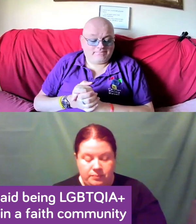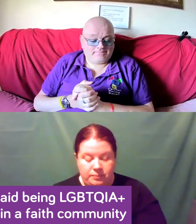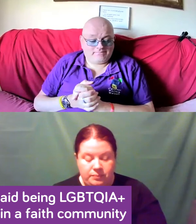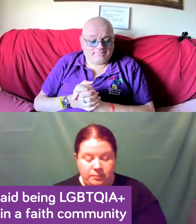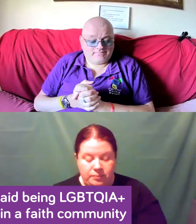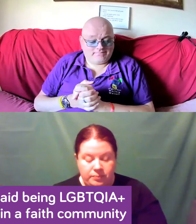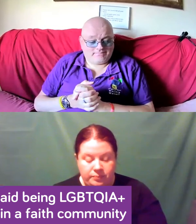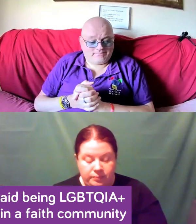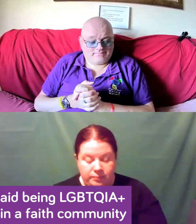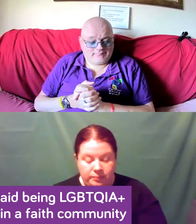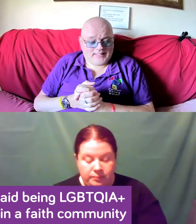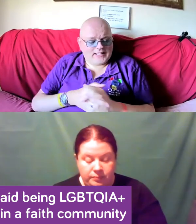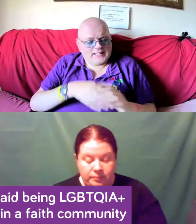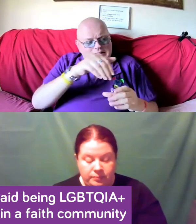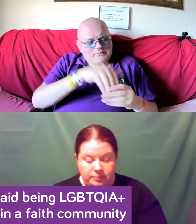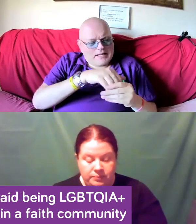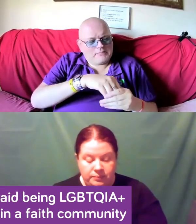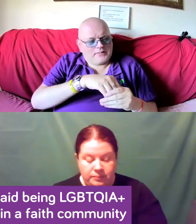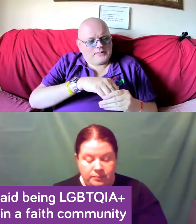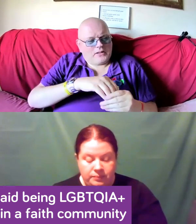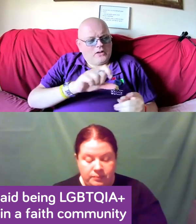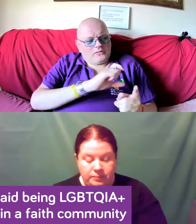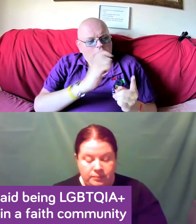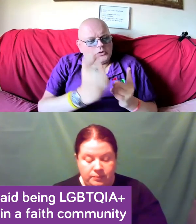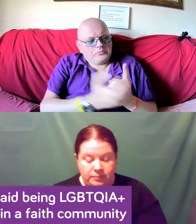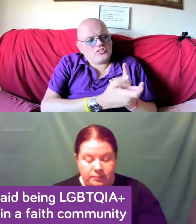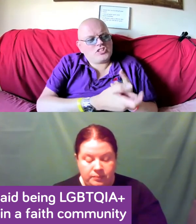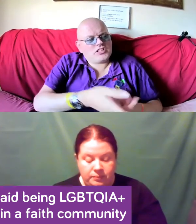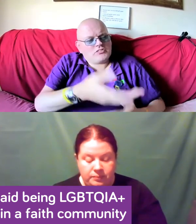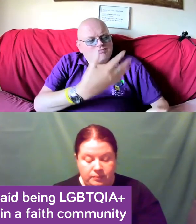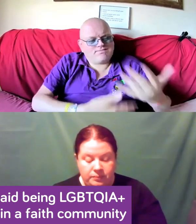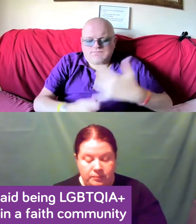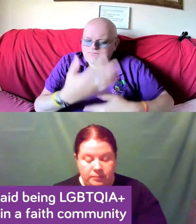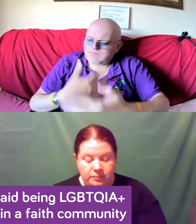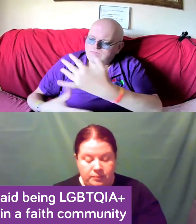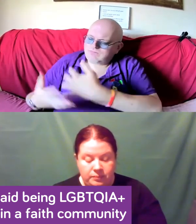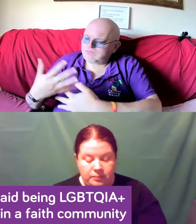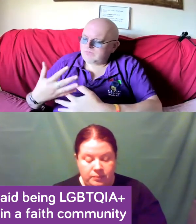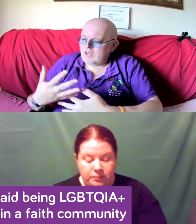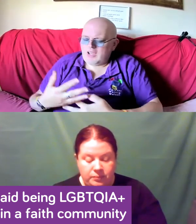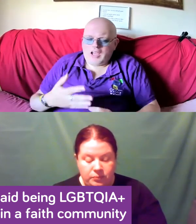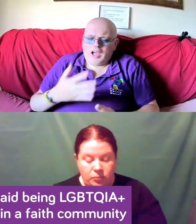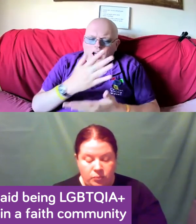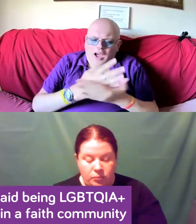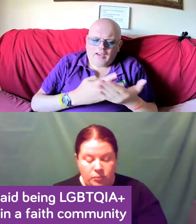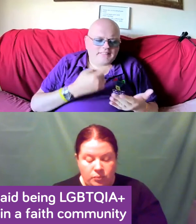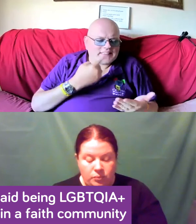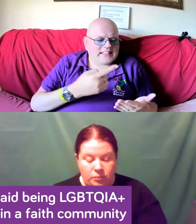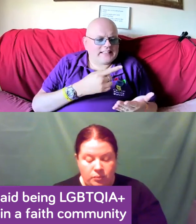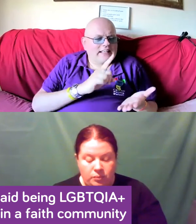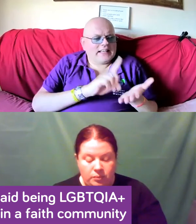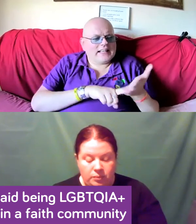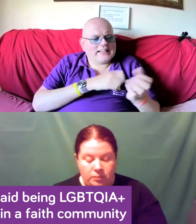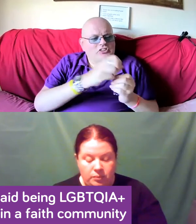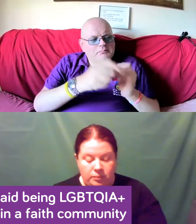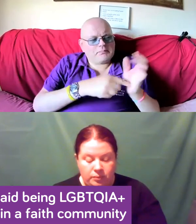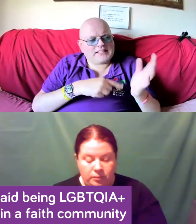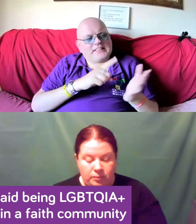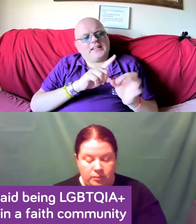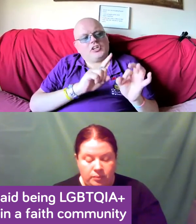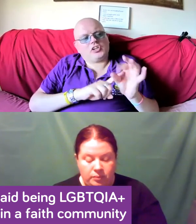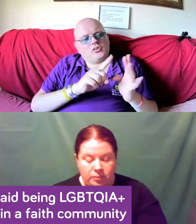so from the members of our Open Table communities, more than half said being LGBTQA+ is a barrier